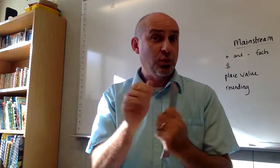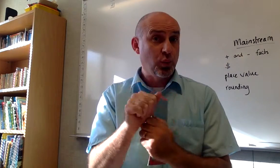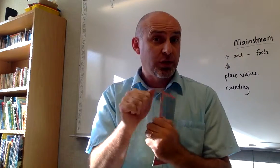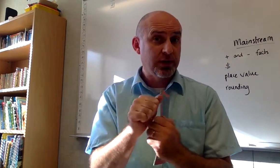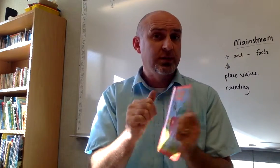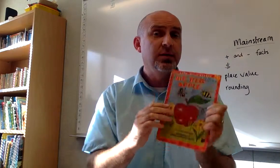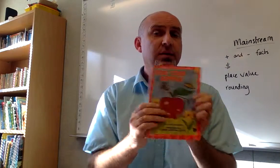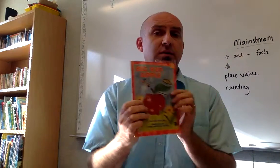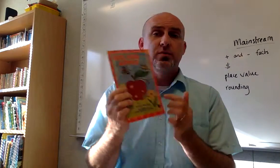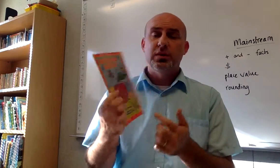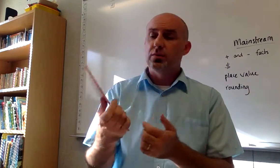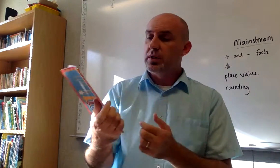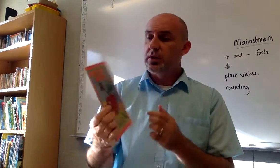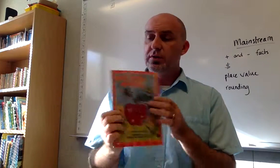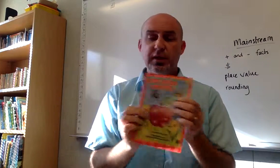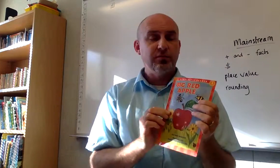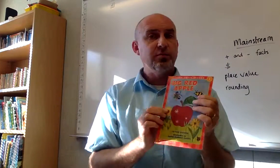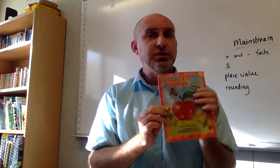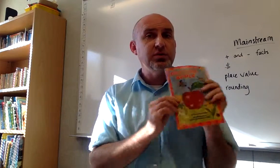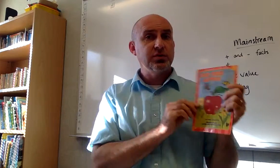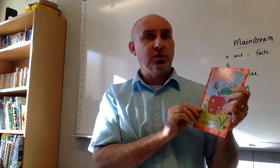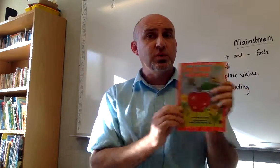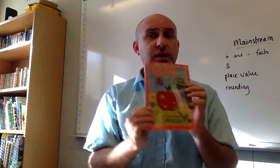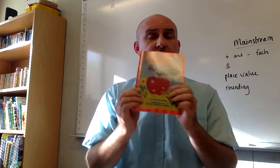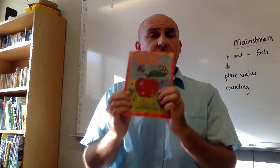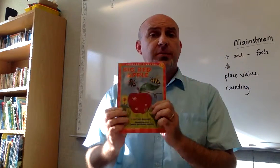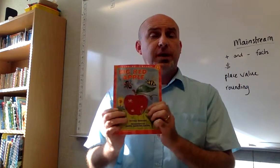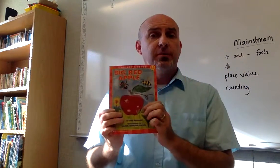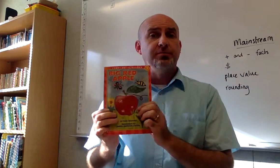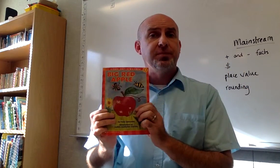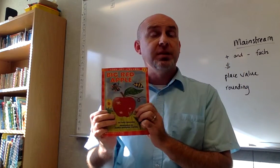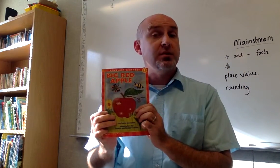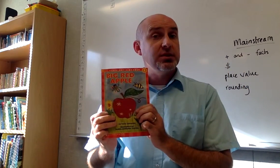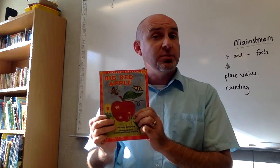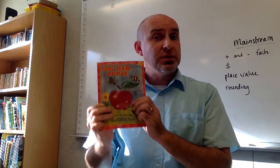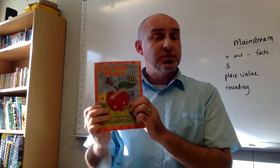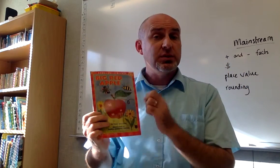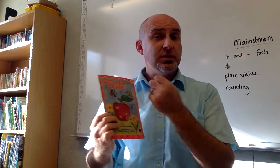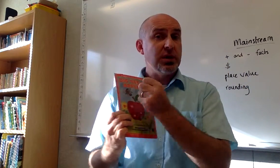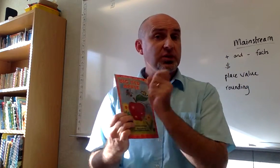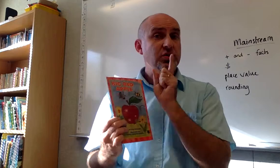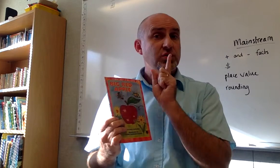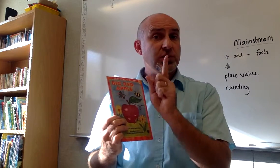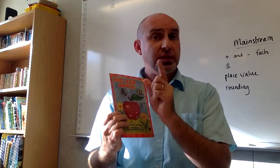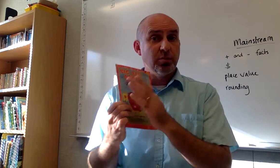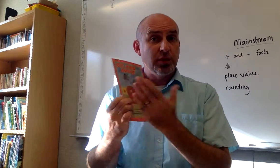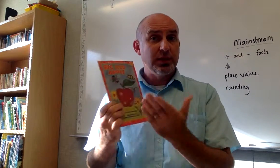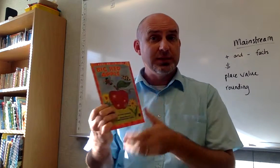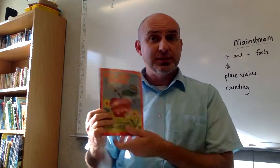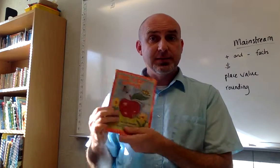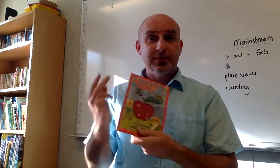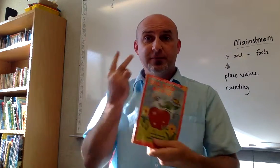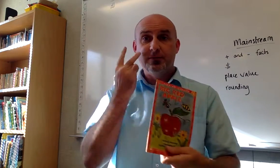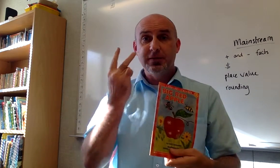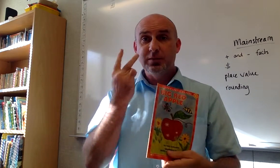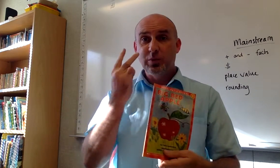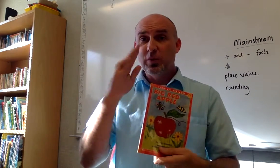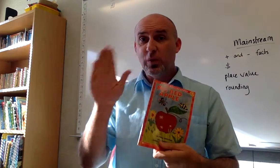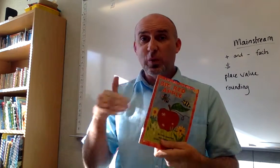work. You really want to include that information. So another tip is you need to make sure that the book is visible the whole